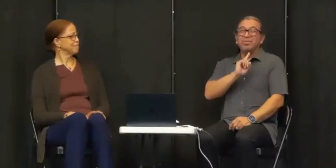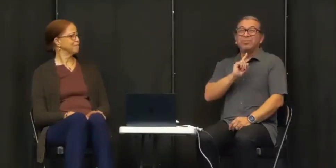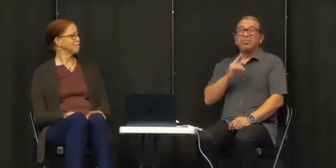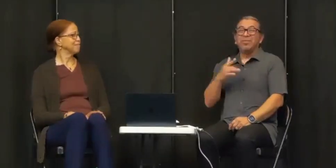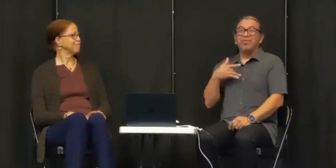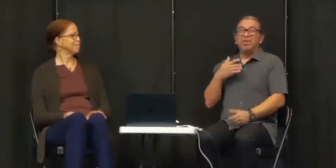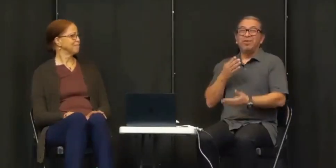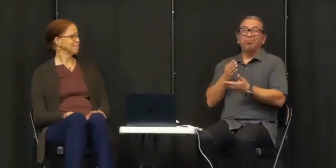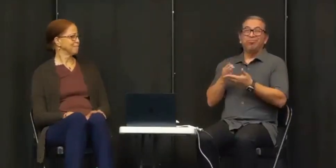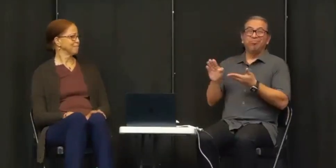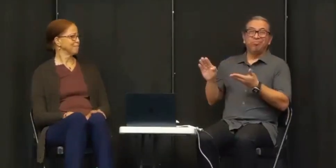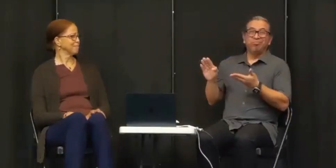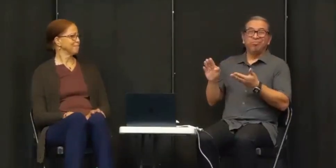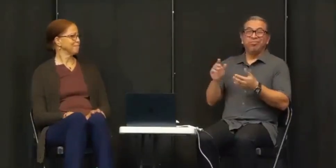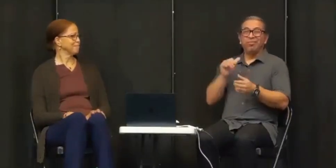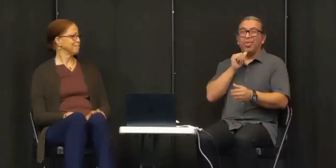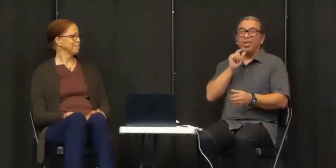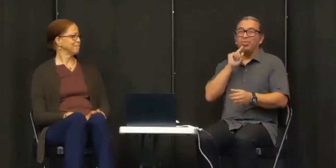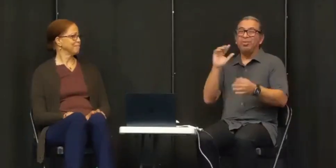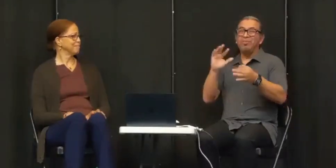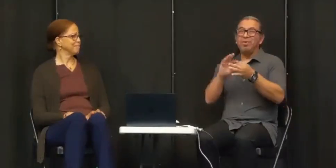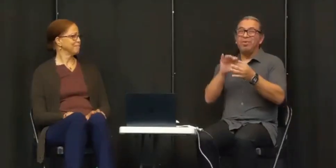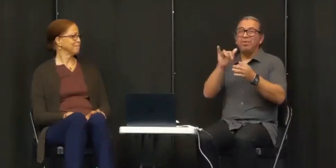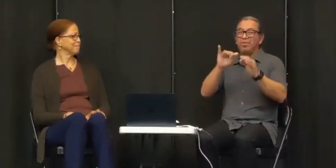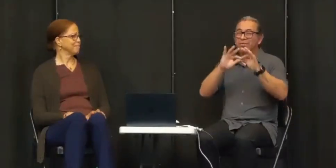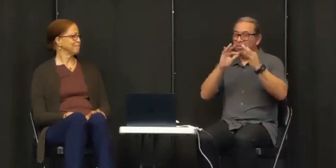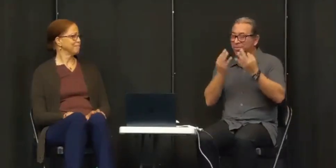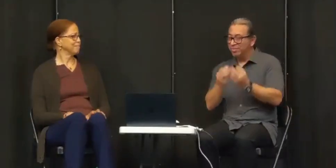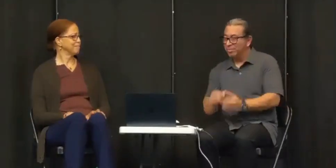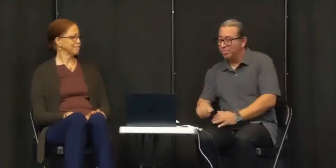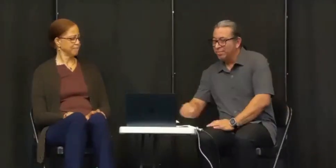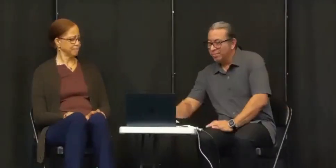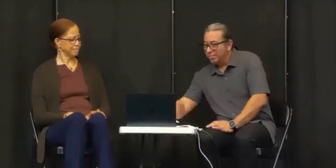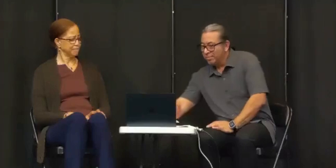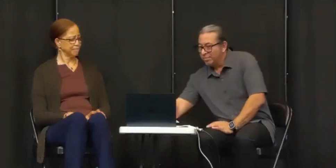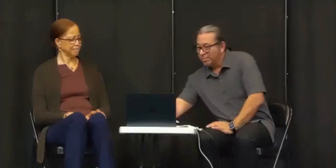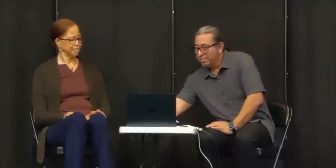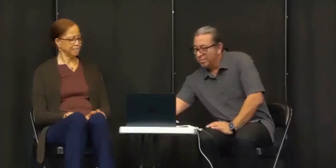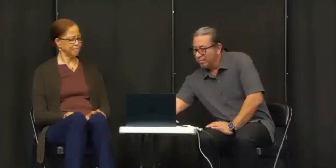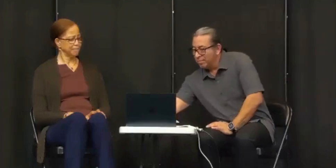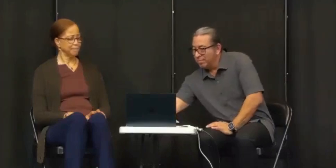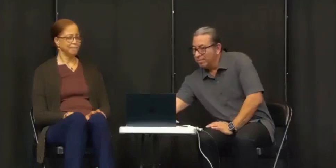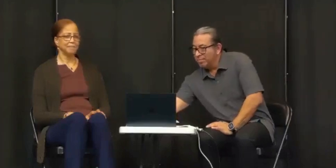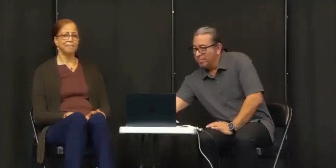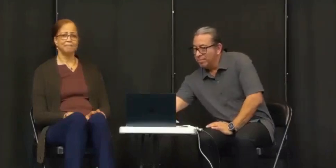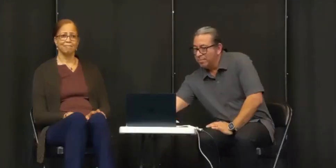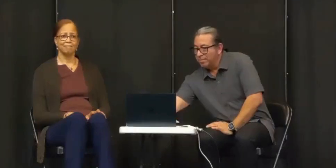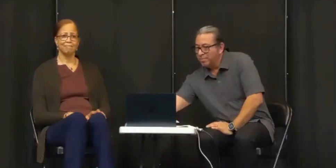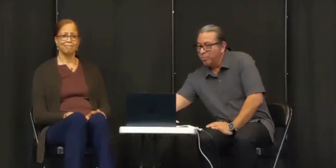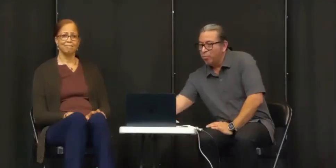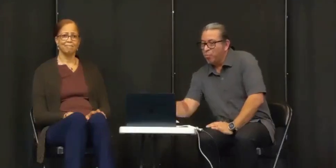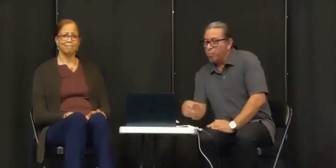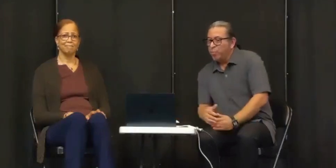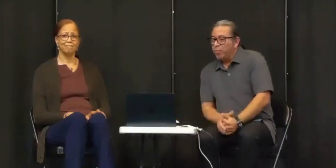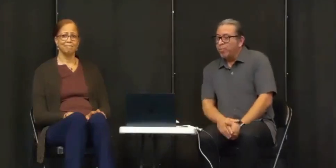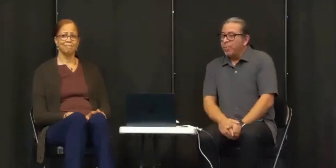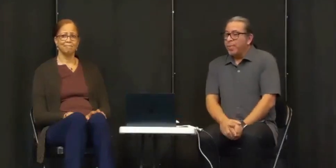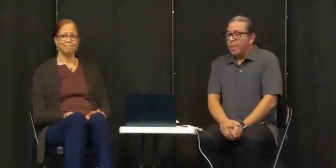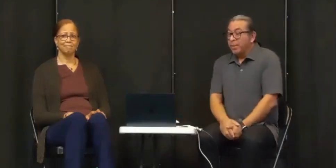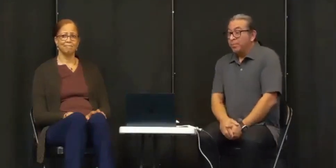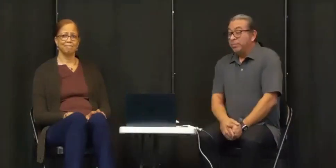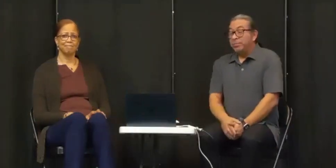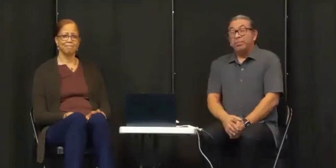Results, people feel lonely, feel dejected, they feel an unparticipant in their family gatherings.